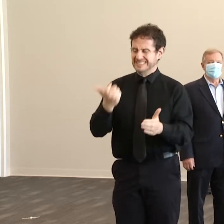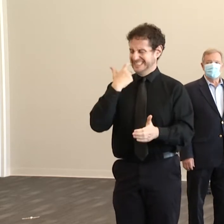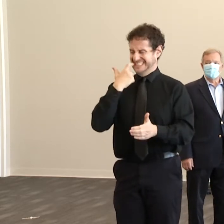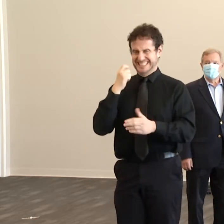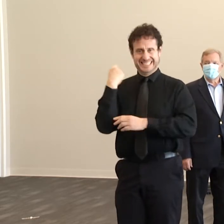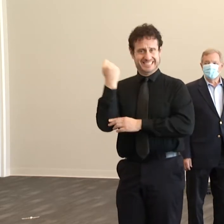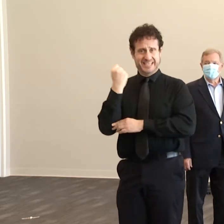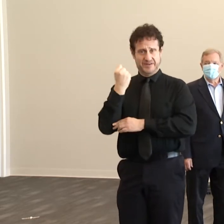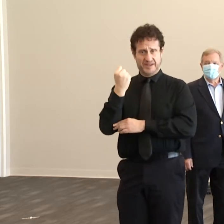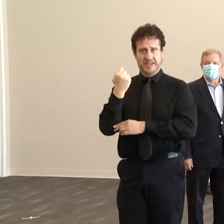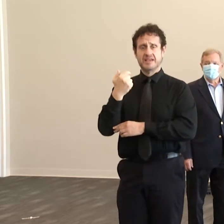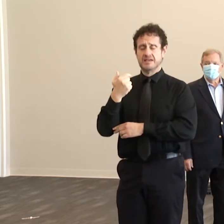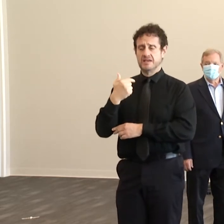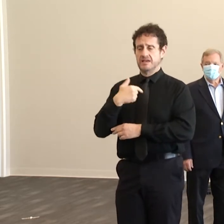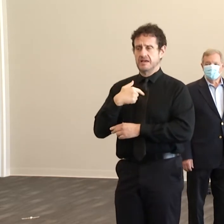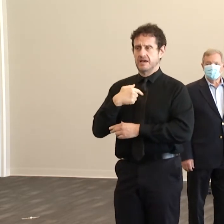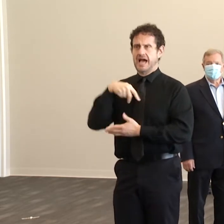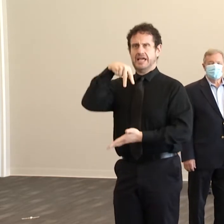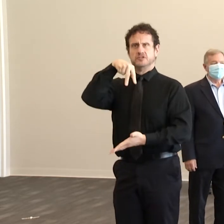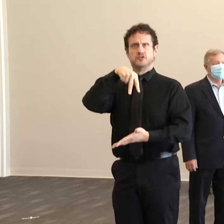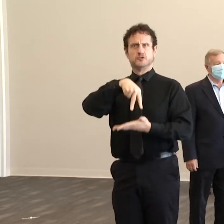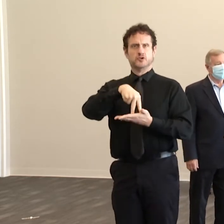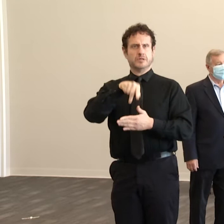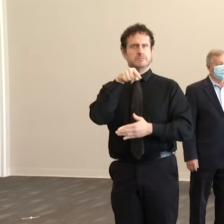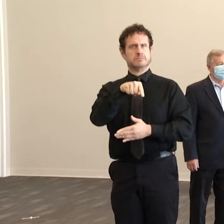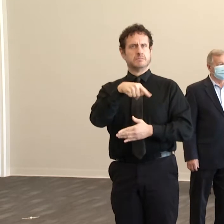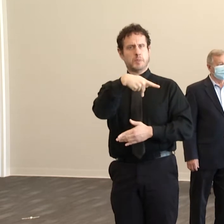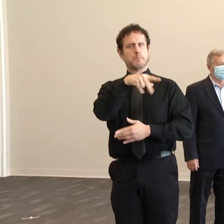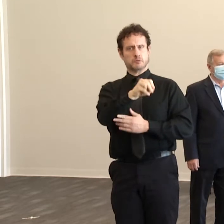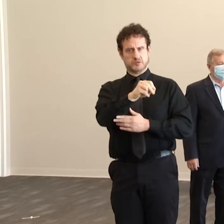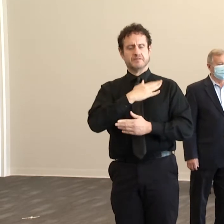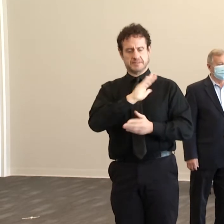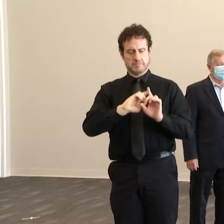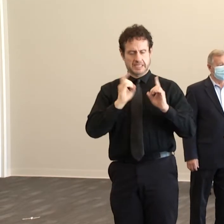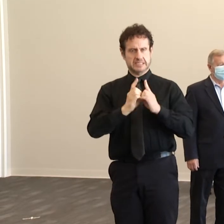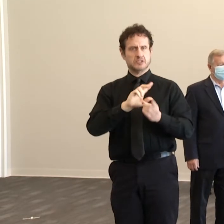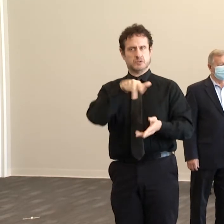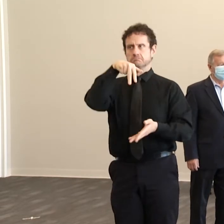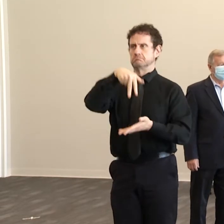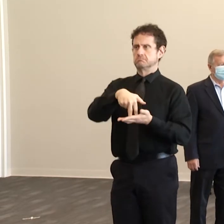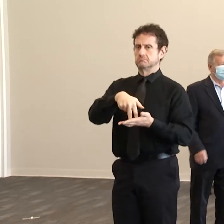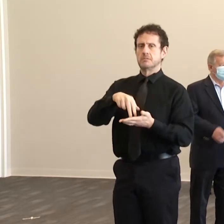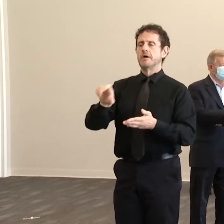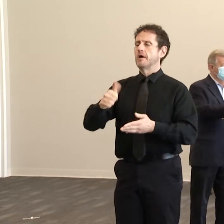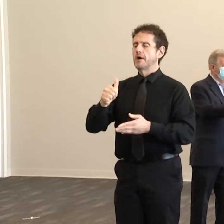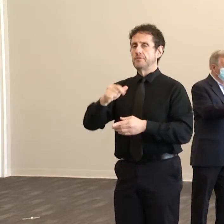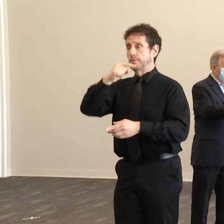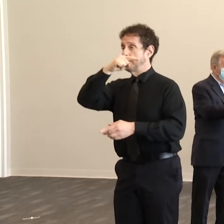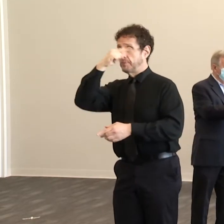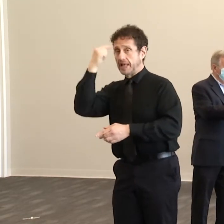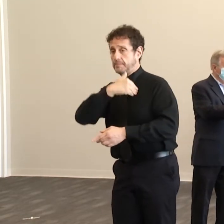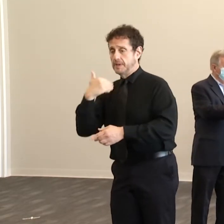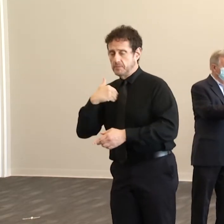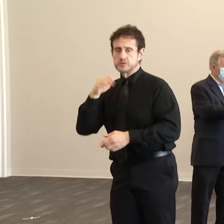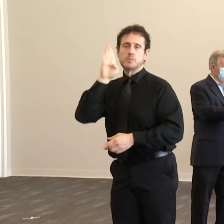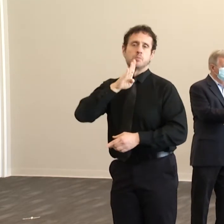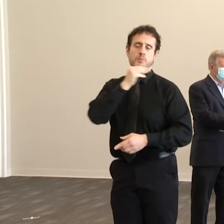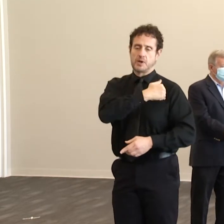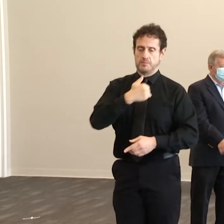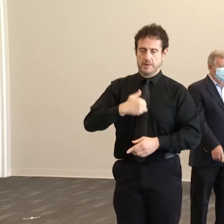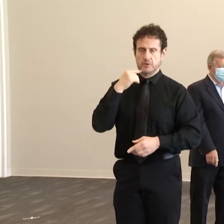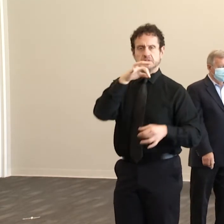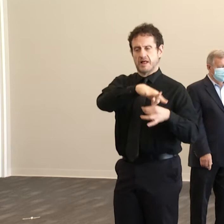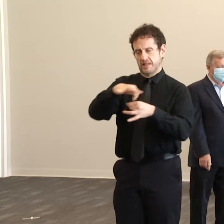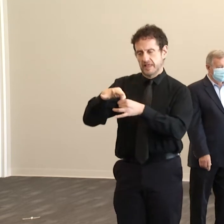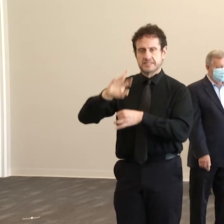Saturday, I was in front of the post office right in the center of my district with other black and brown members of elected